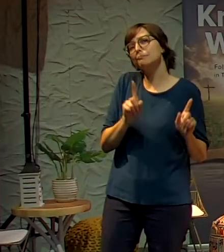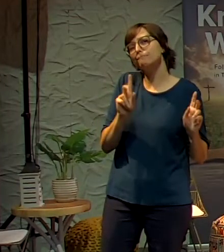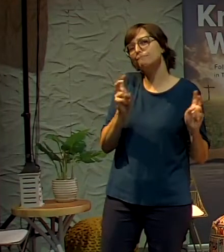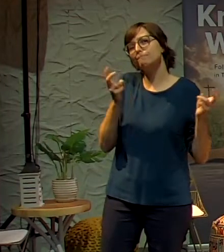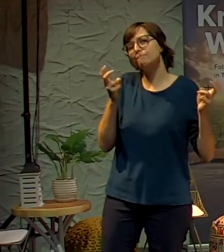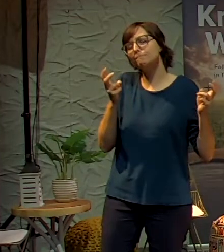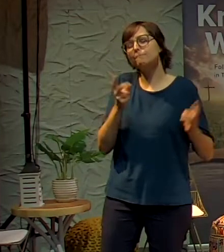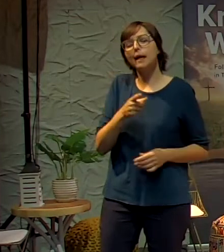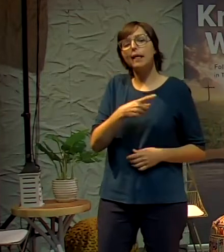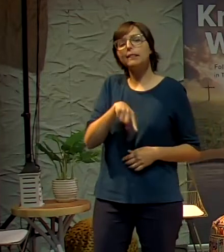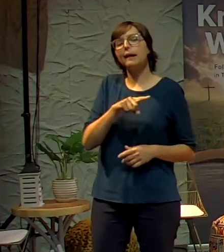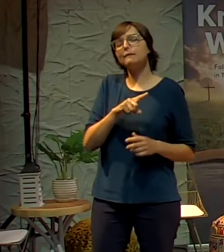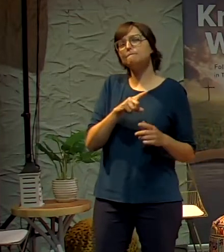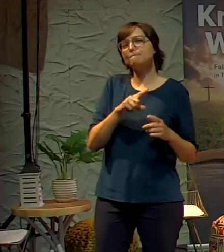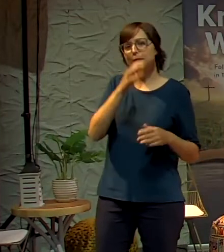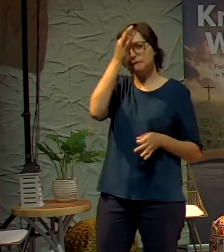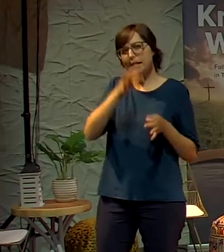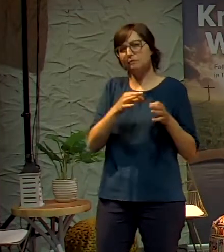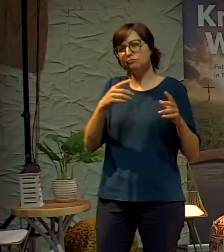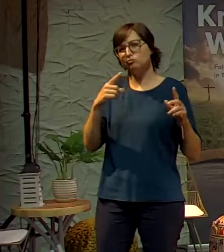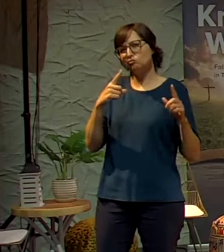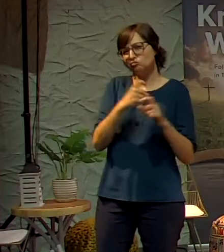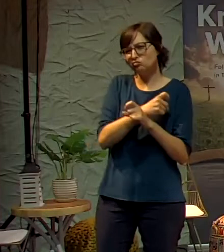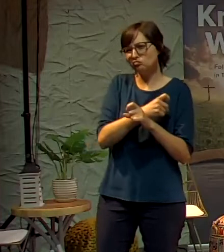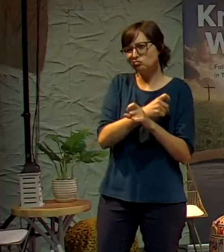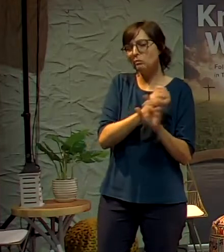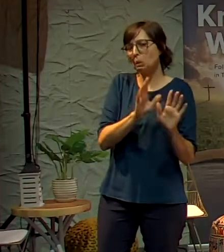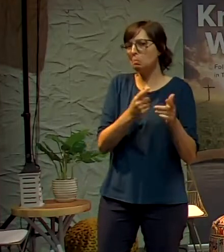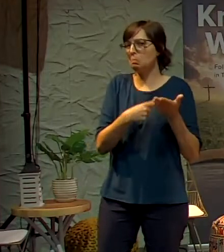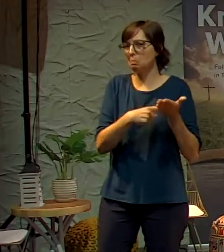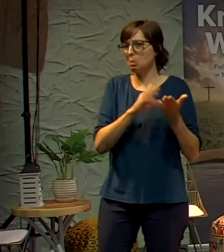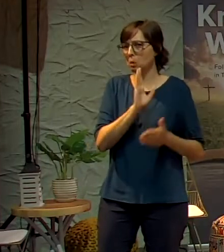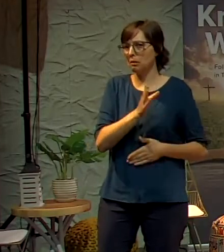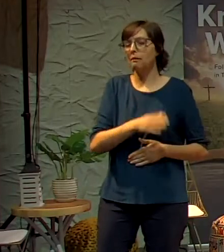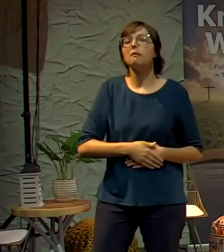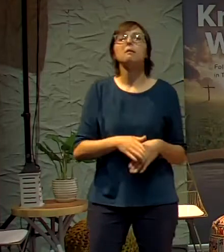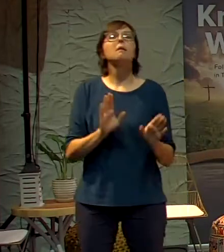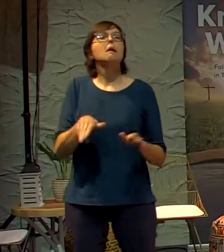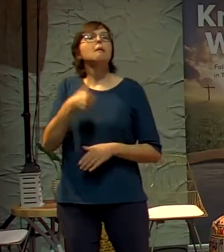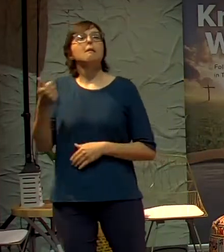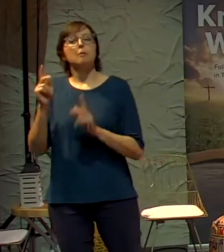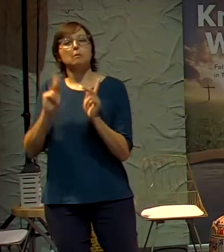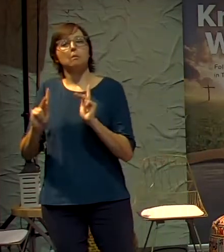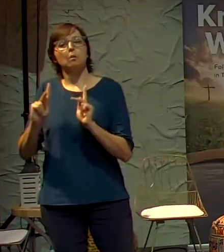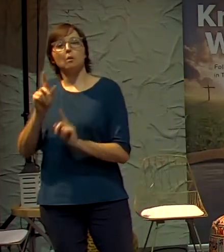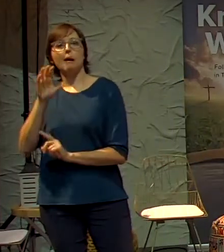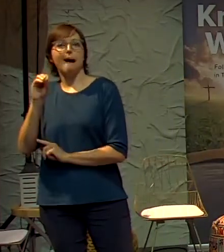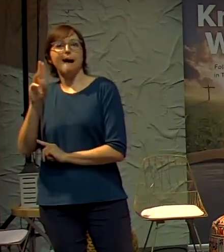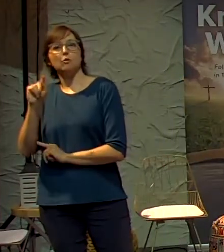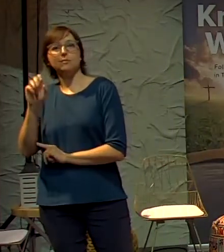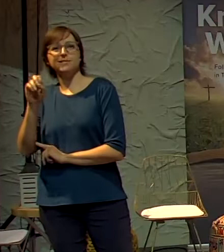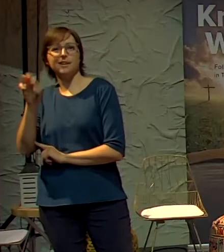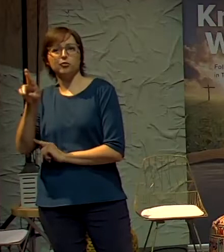who have complicated faith, right? And we'll talk about it in a second. And somebody who is an outsider, who